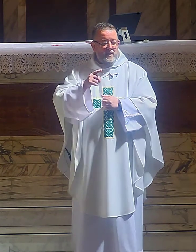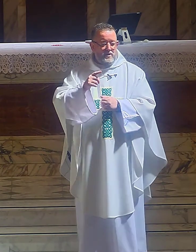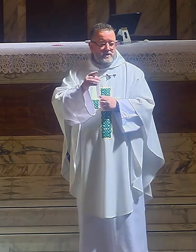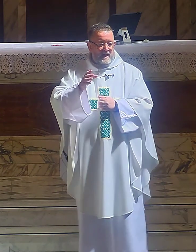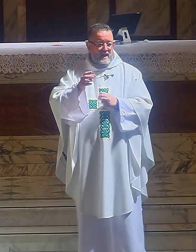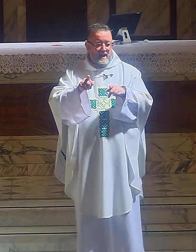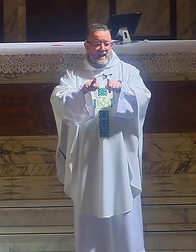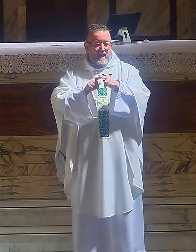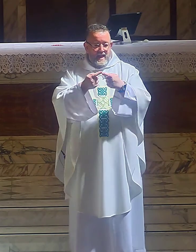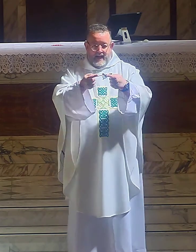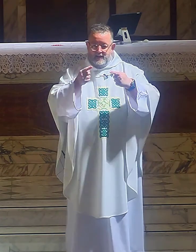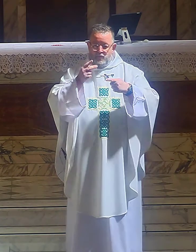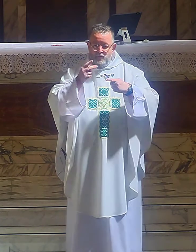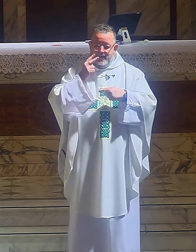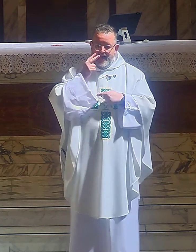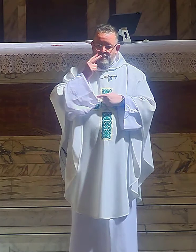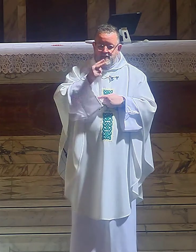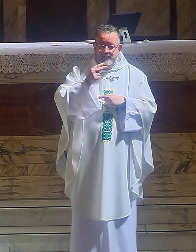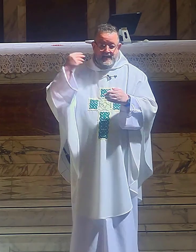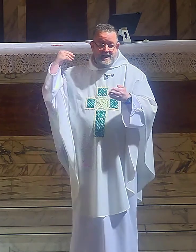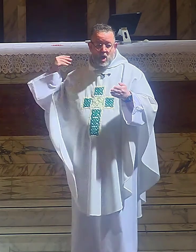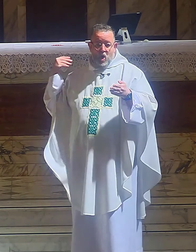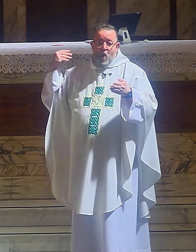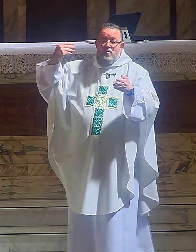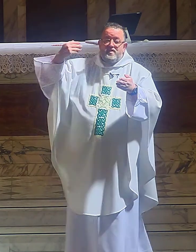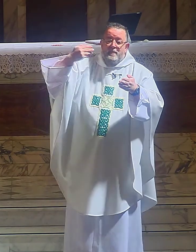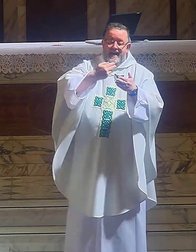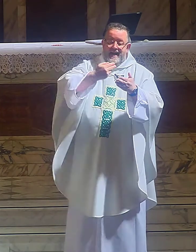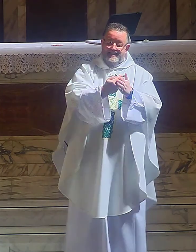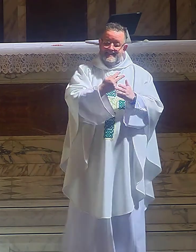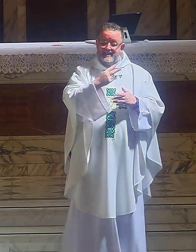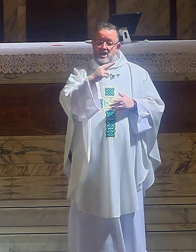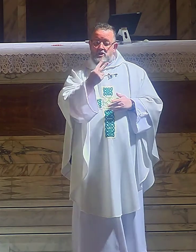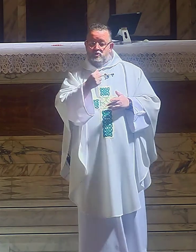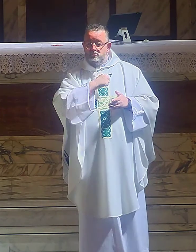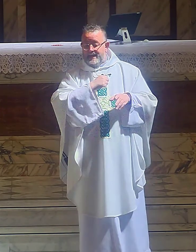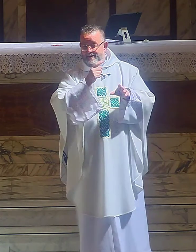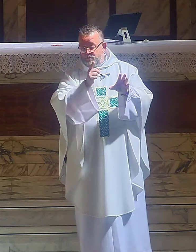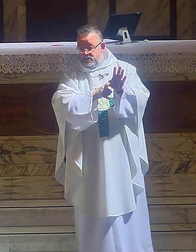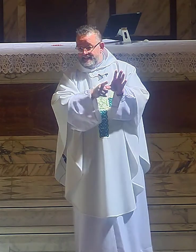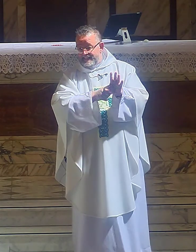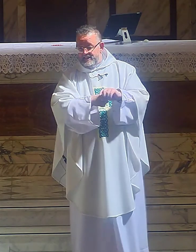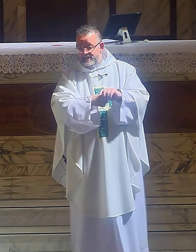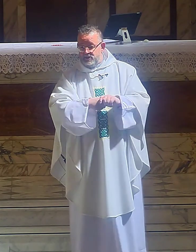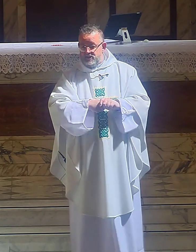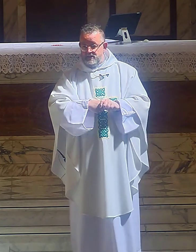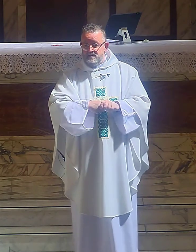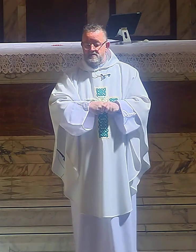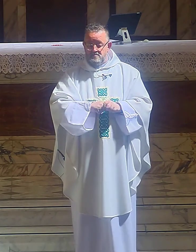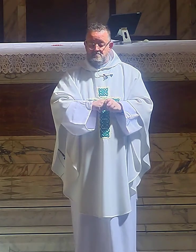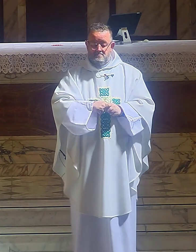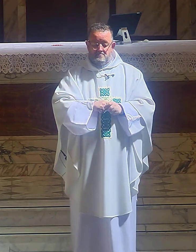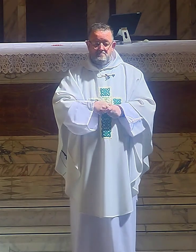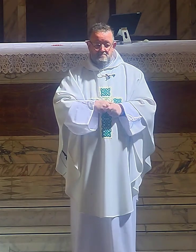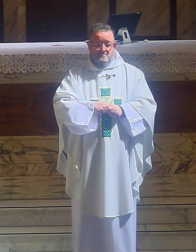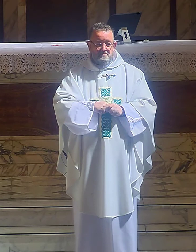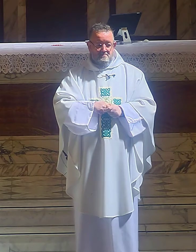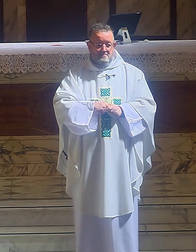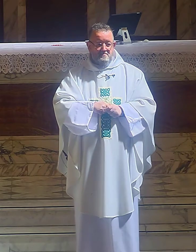But as we have seen over the past 2,000 years,